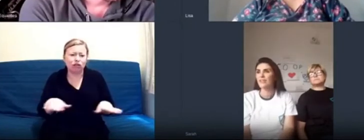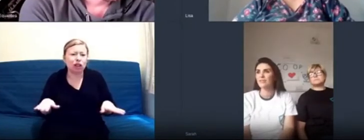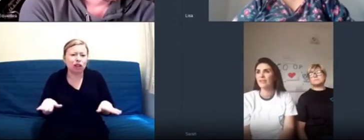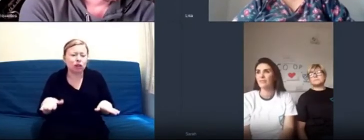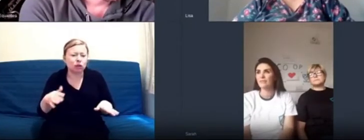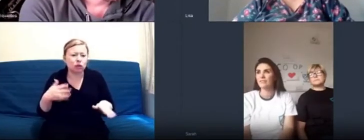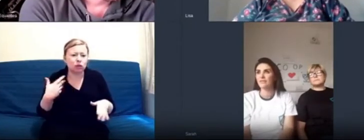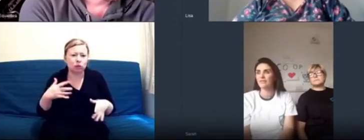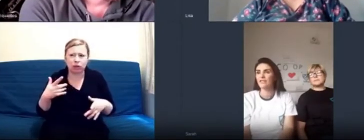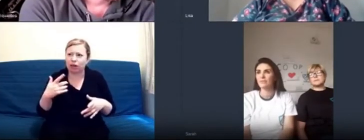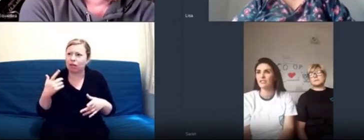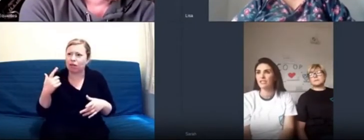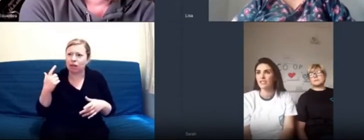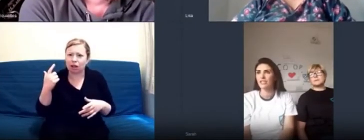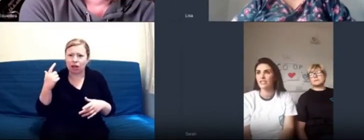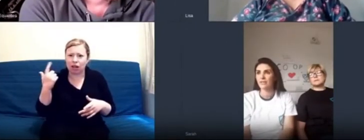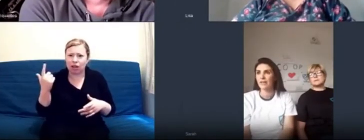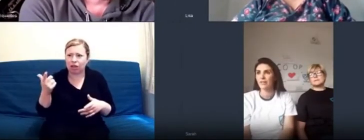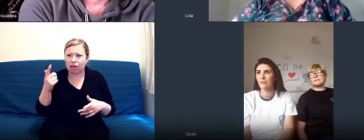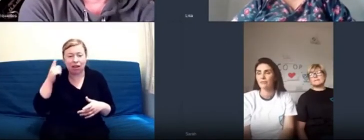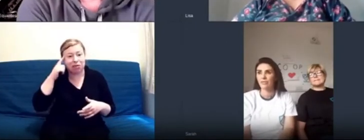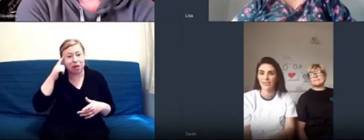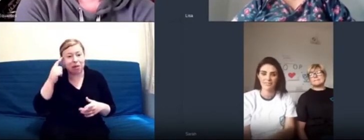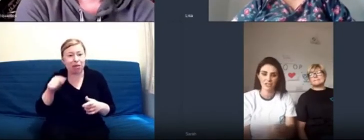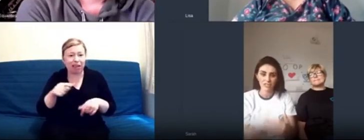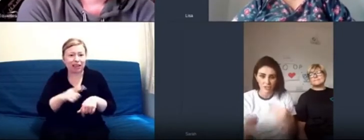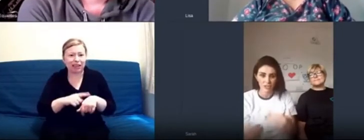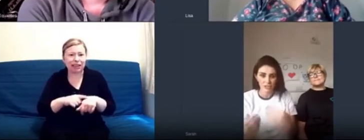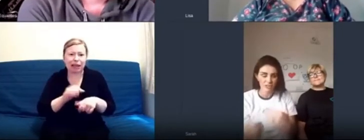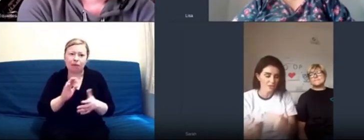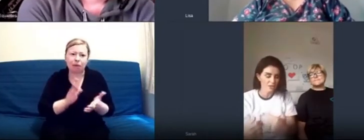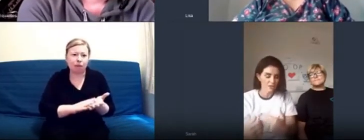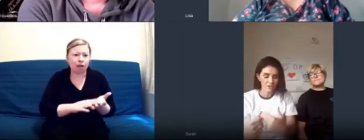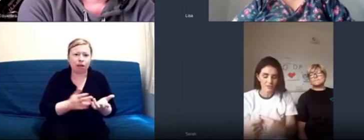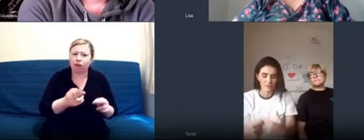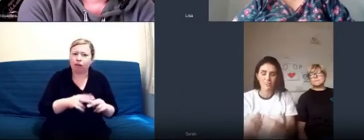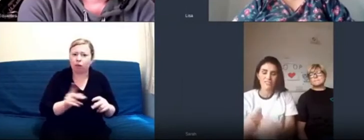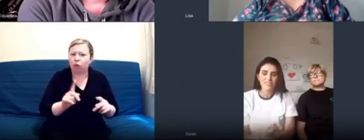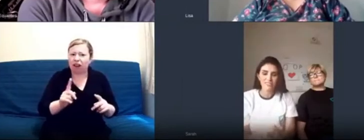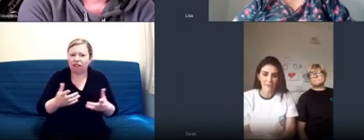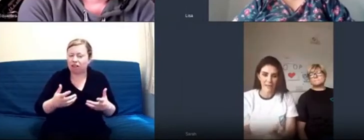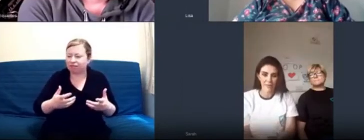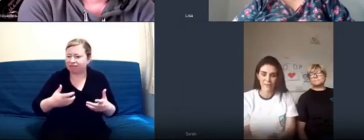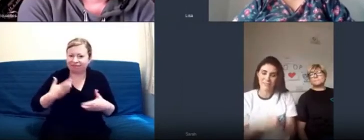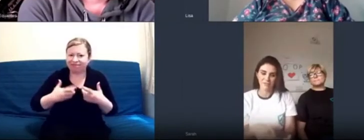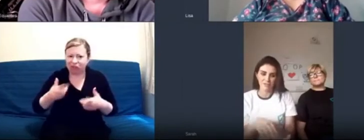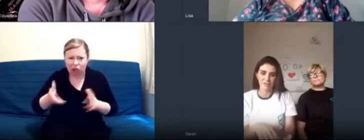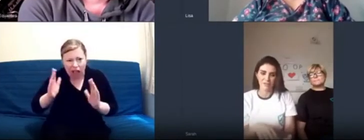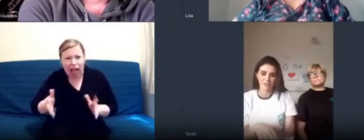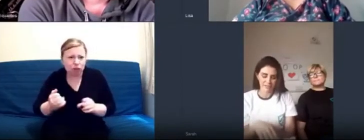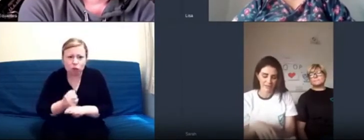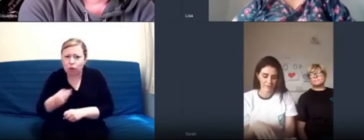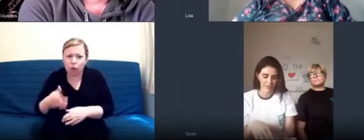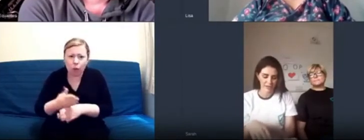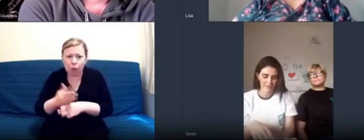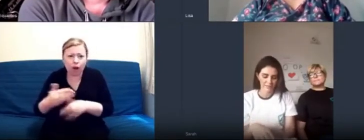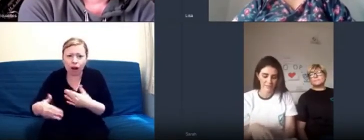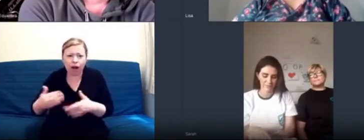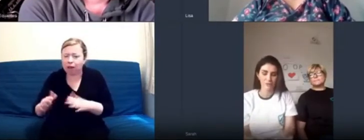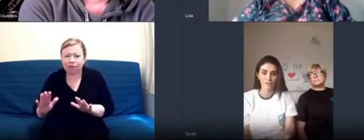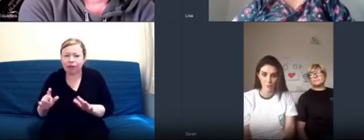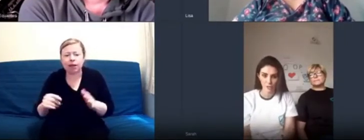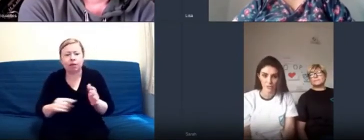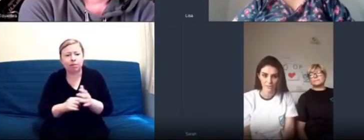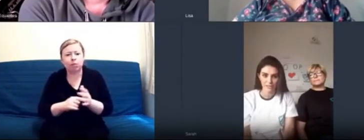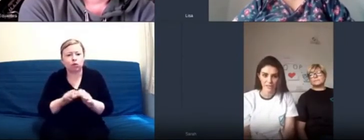don't want them to have memories of you screaming, shouting at them, trying. You need to. You know, they just need to be happy. They need to feel safe, and they need to